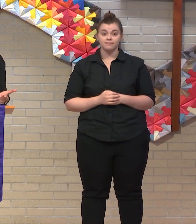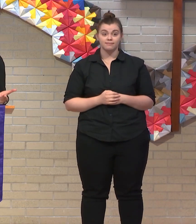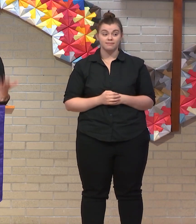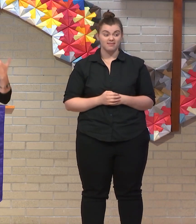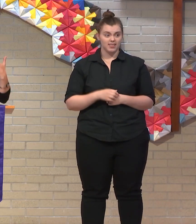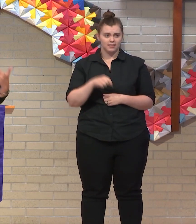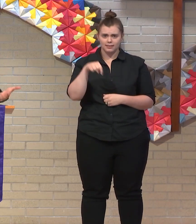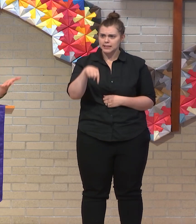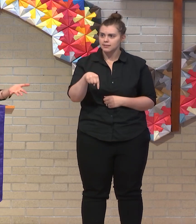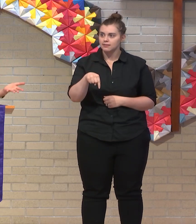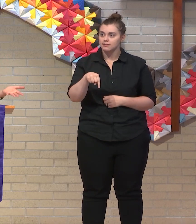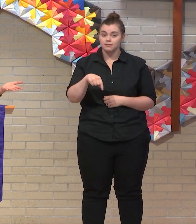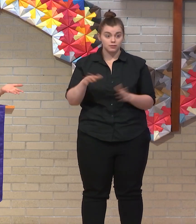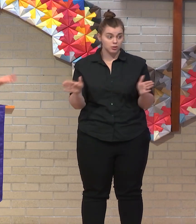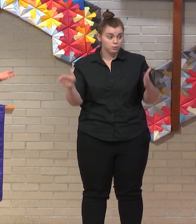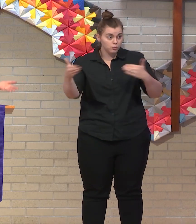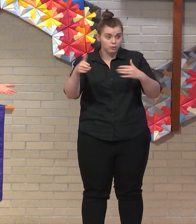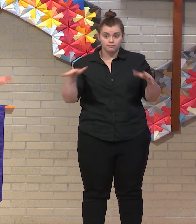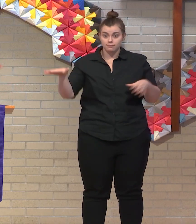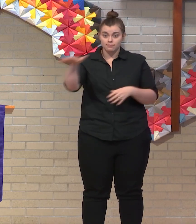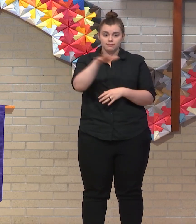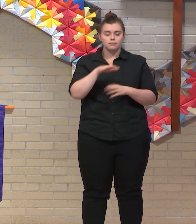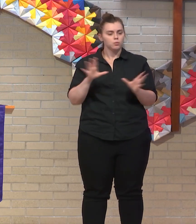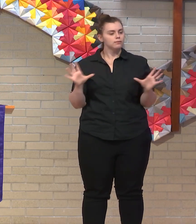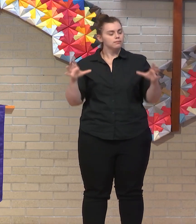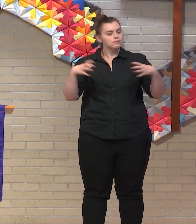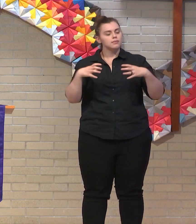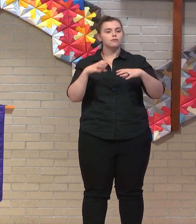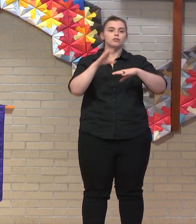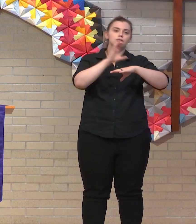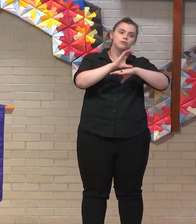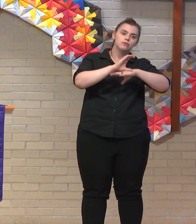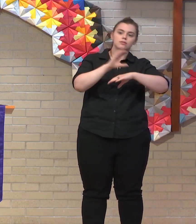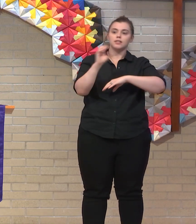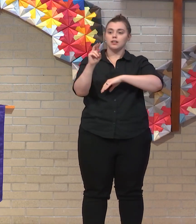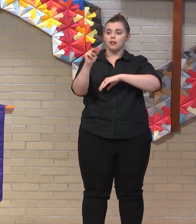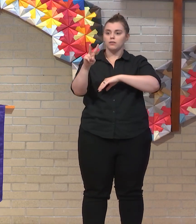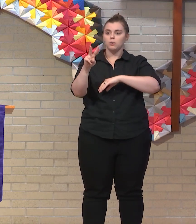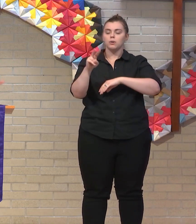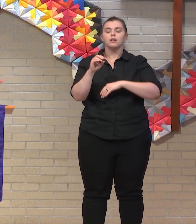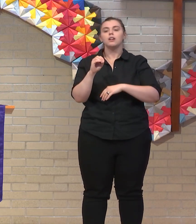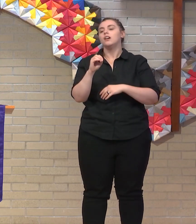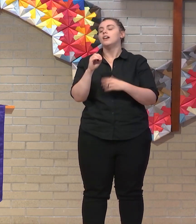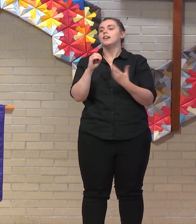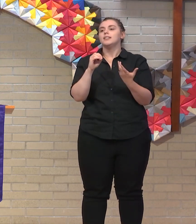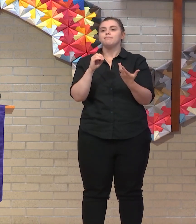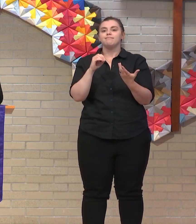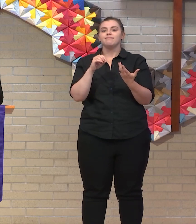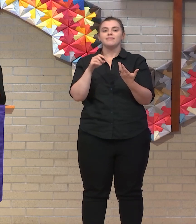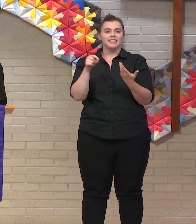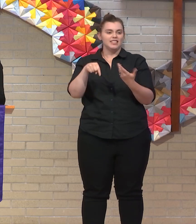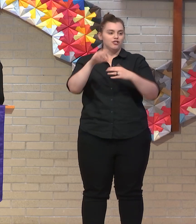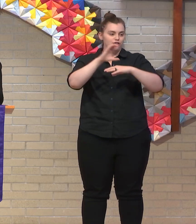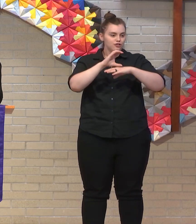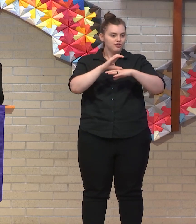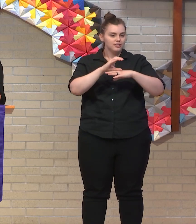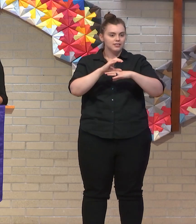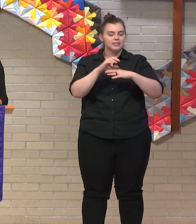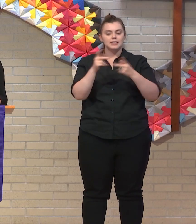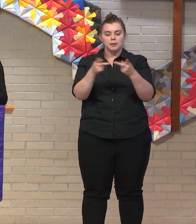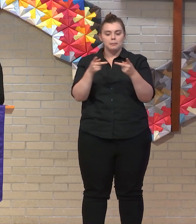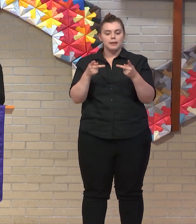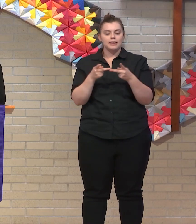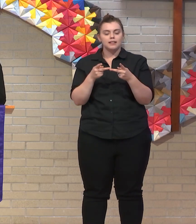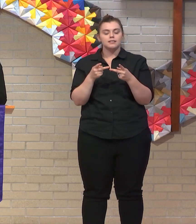This space in which we gather for chapels and convocations is a sanctuary, which means it is a